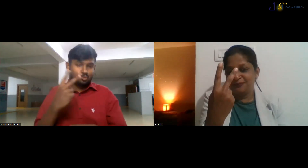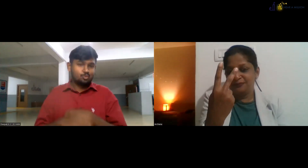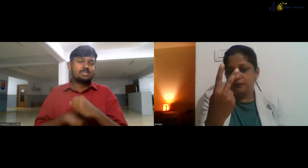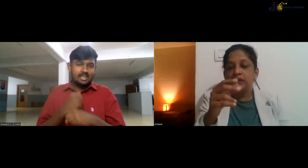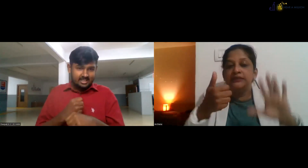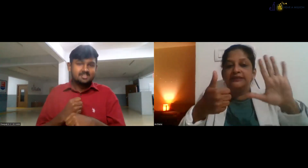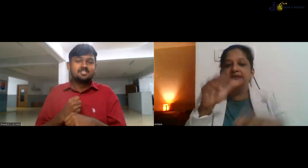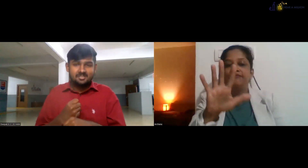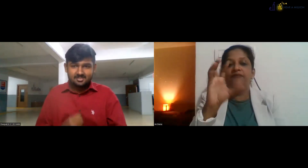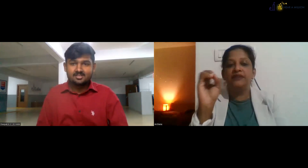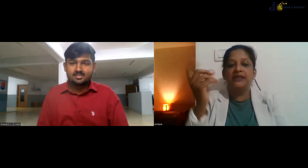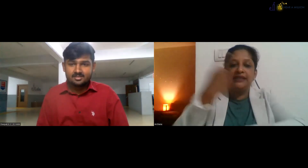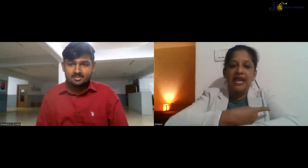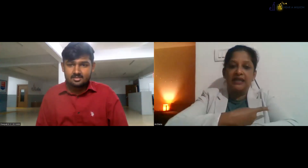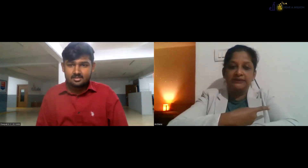No, 2 years.